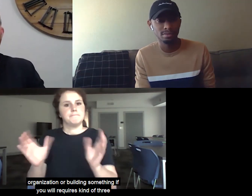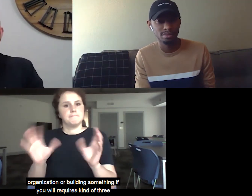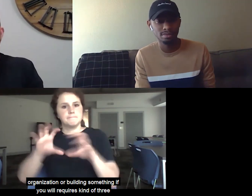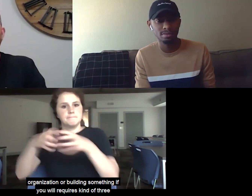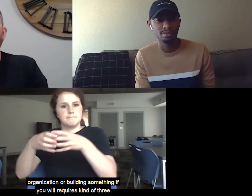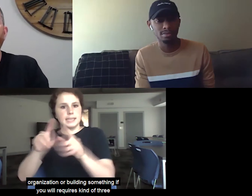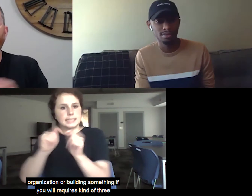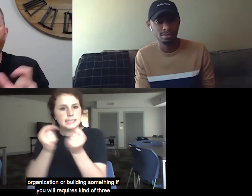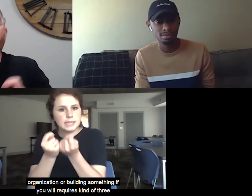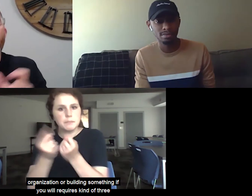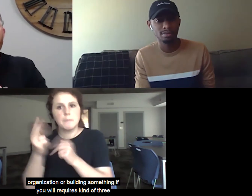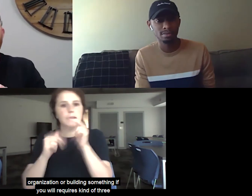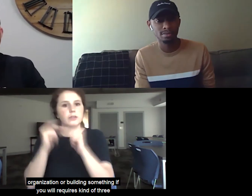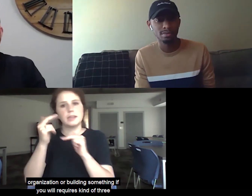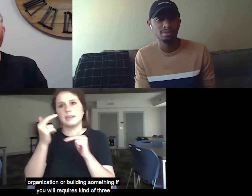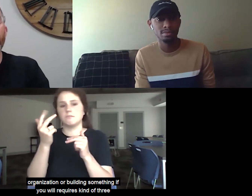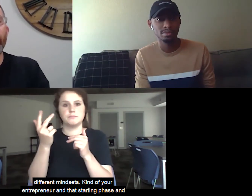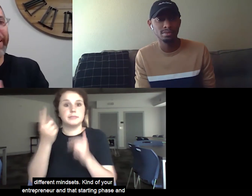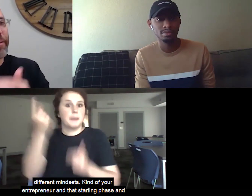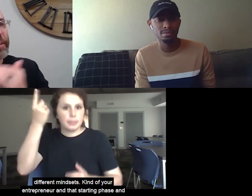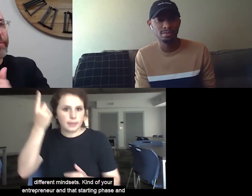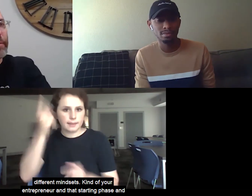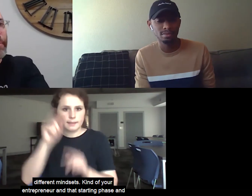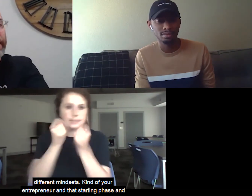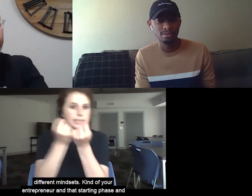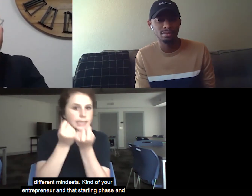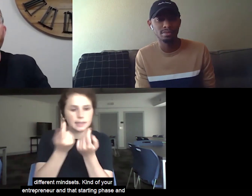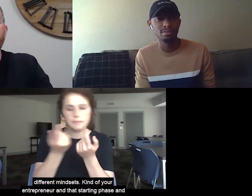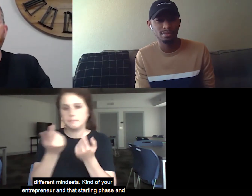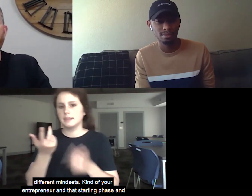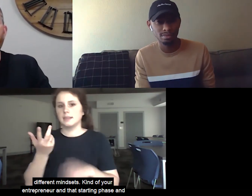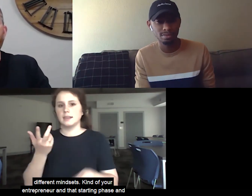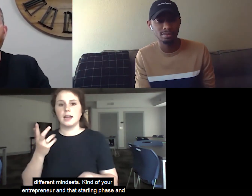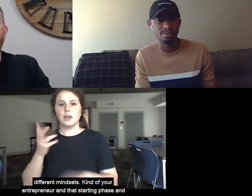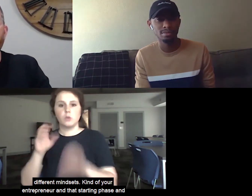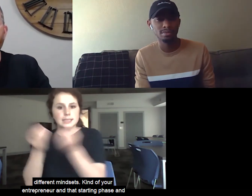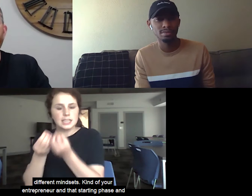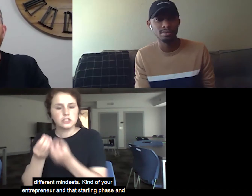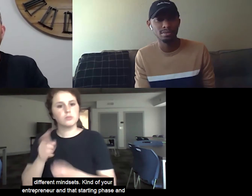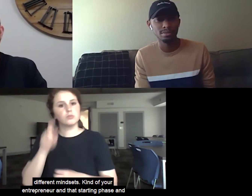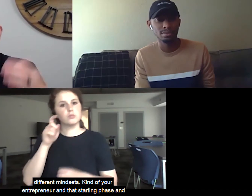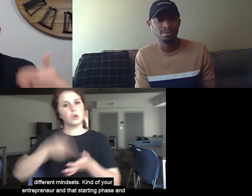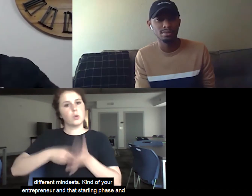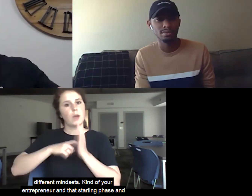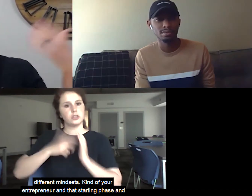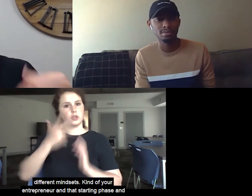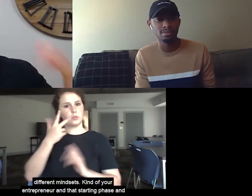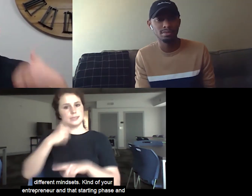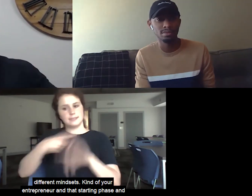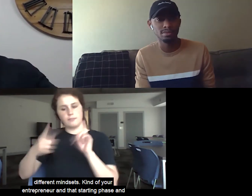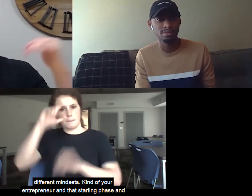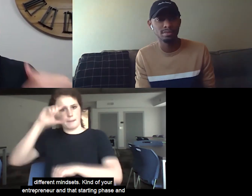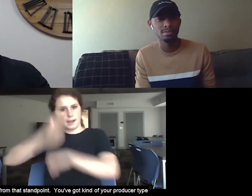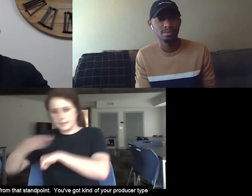something, if you will, requires kind of three different mindsets. Kind of your entrepreneur in